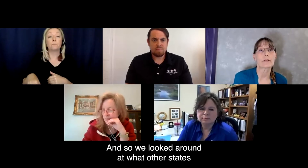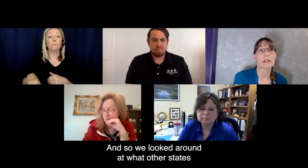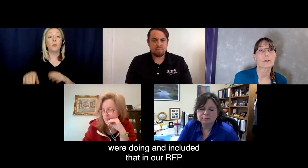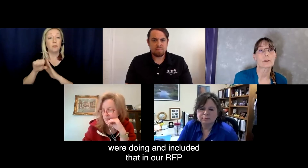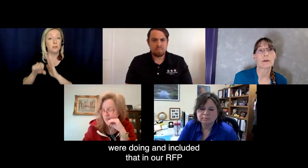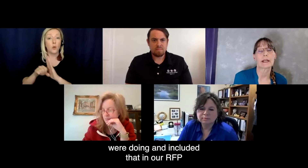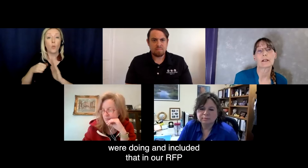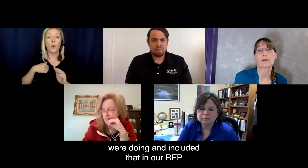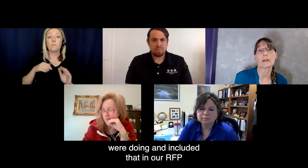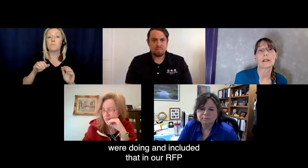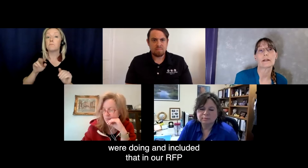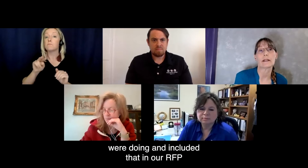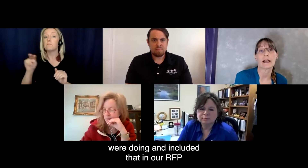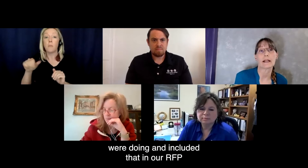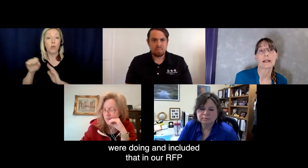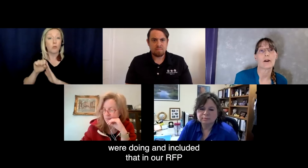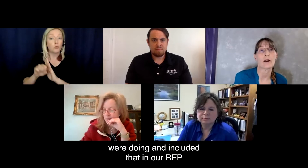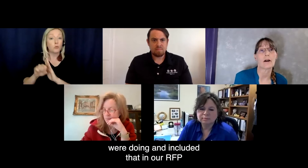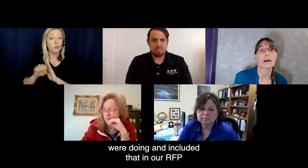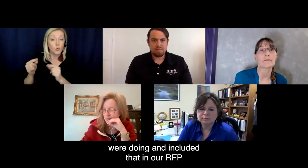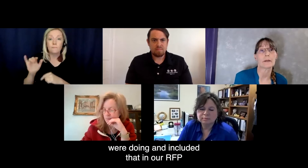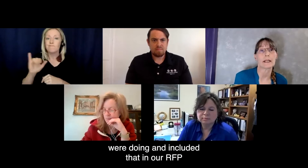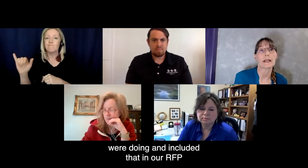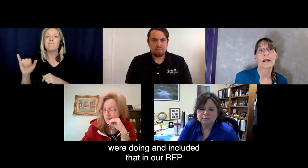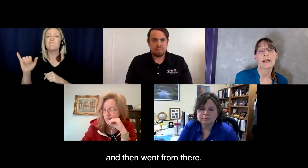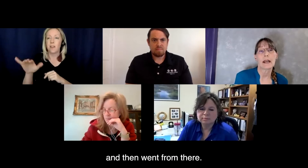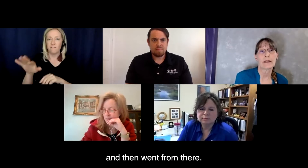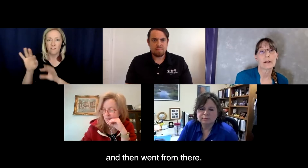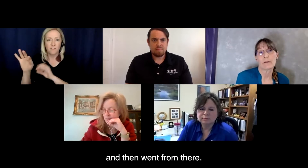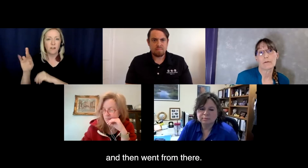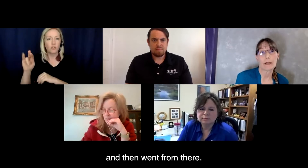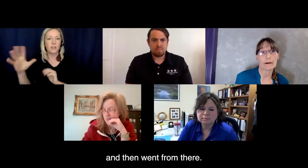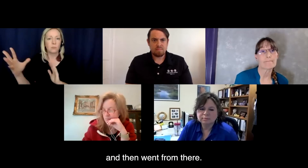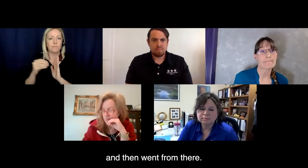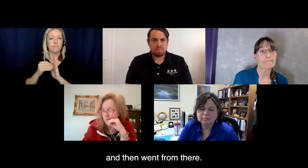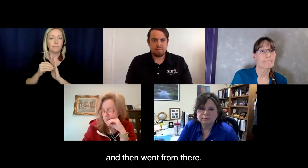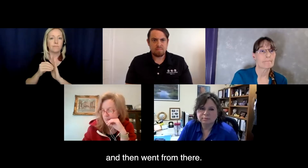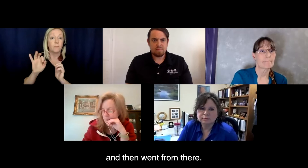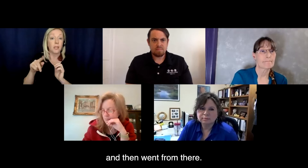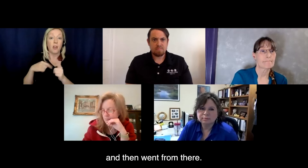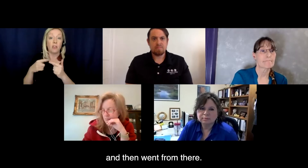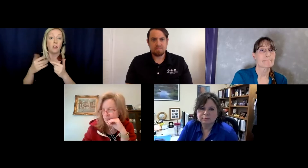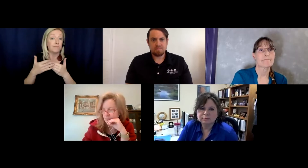other states were doing and included that in our RFP, and then went from there.